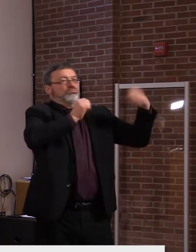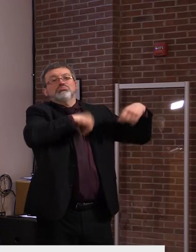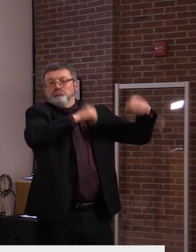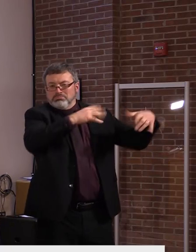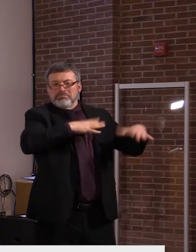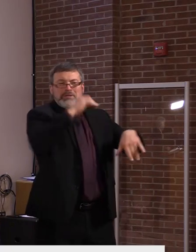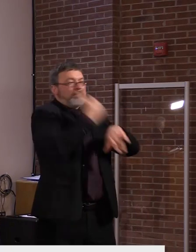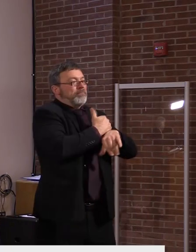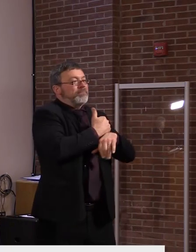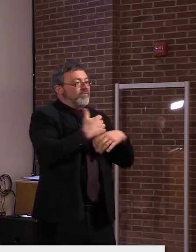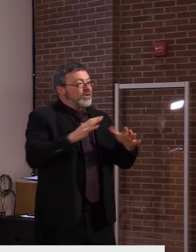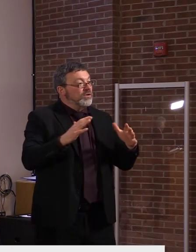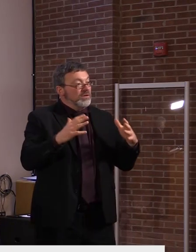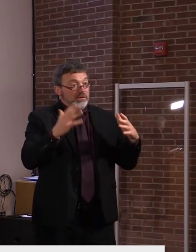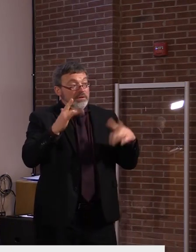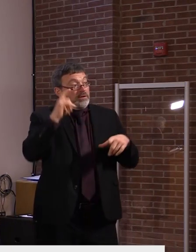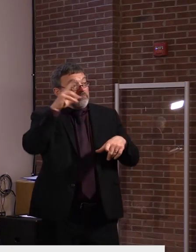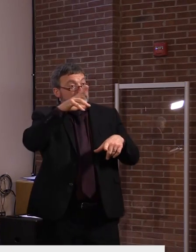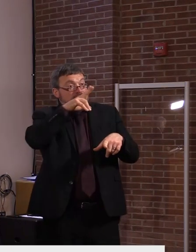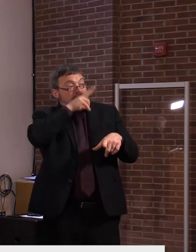it right after Thanksgiving, Lisa.